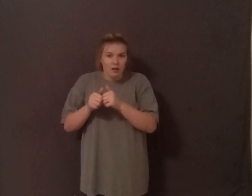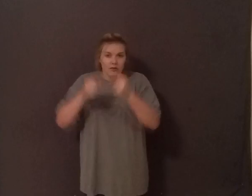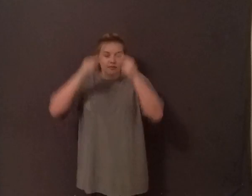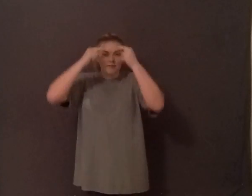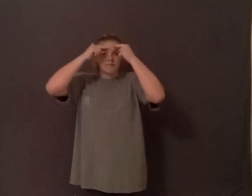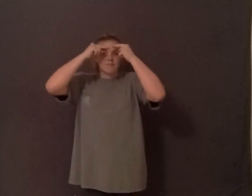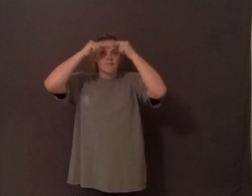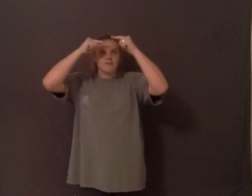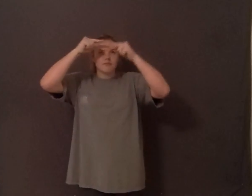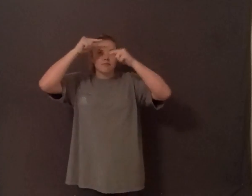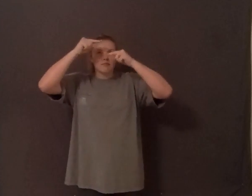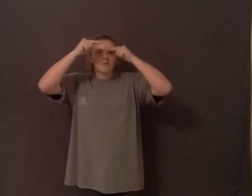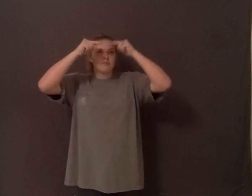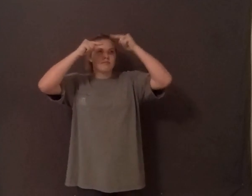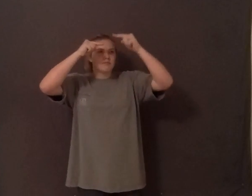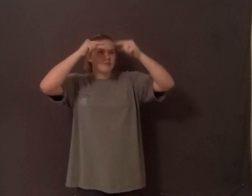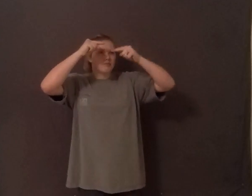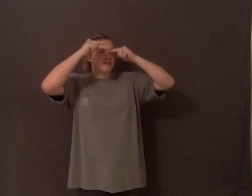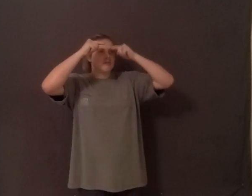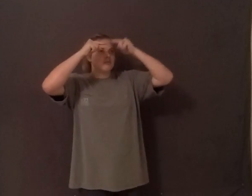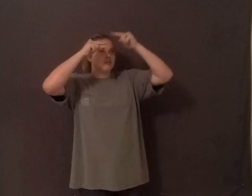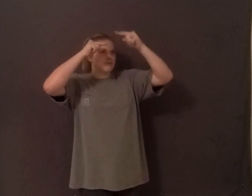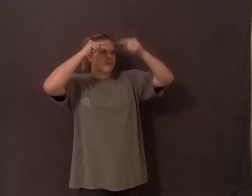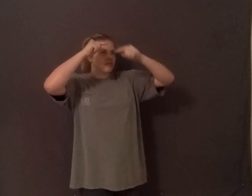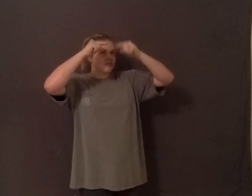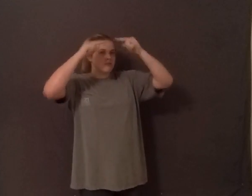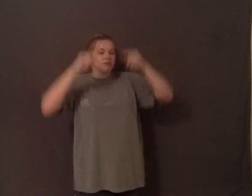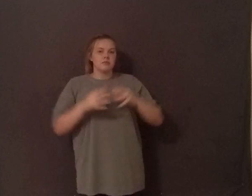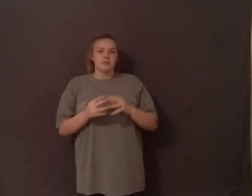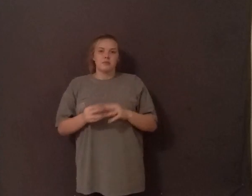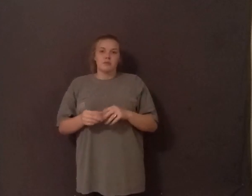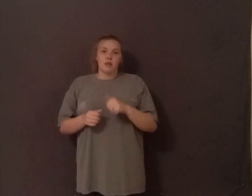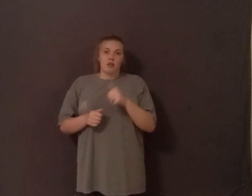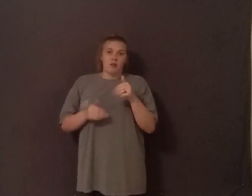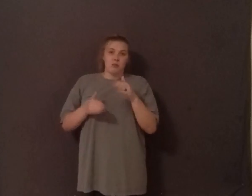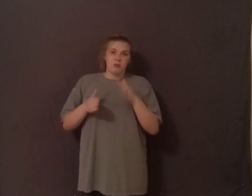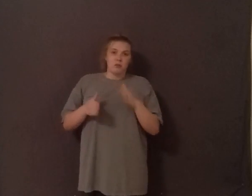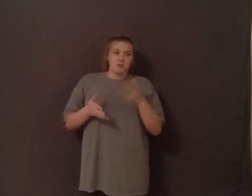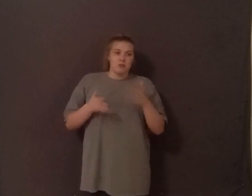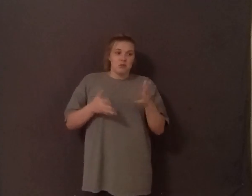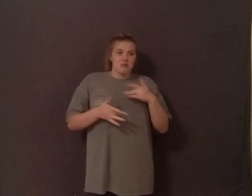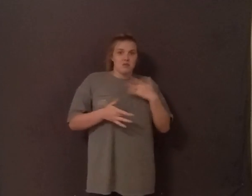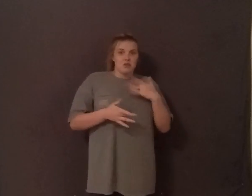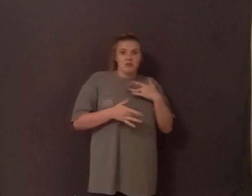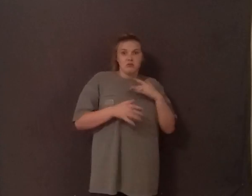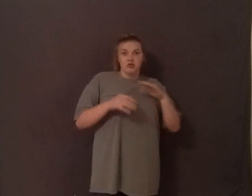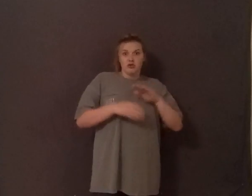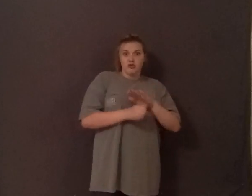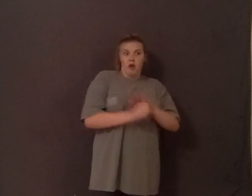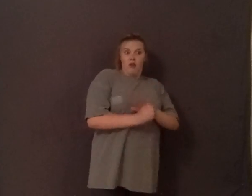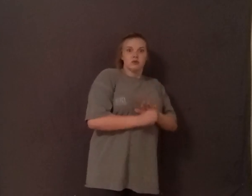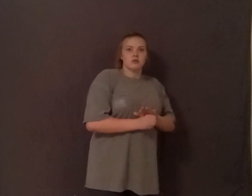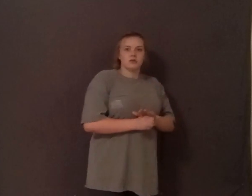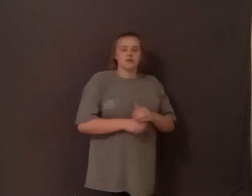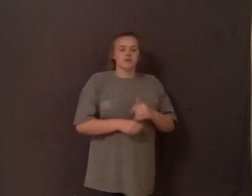it possible for somebody else to not feel stress in the exact same situation? So maybe you're at work and